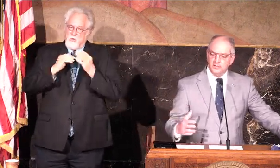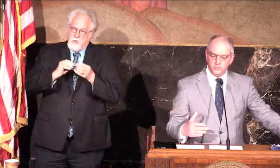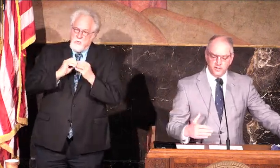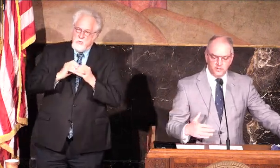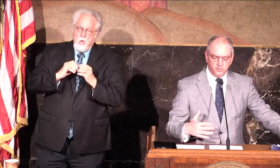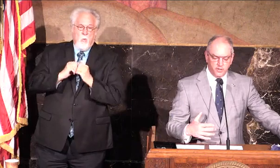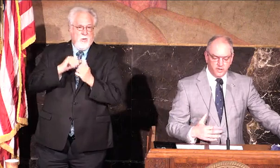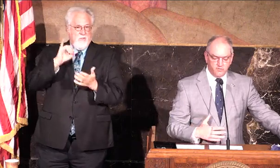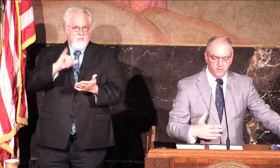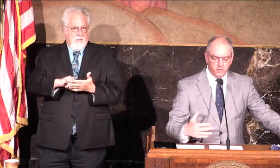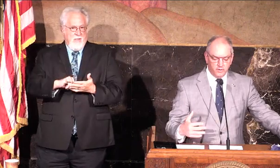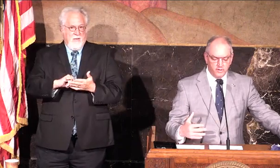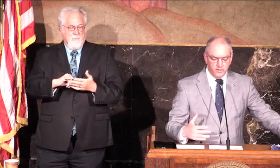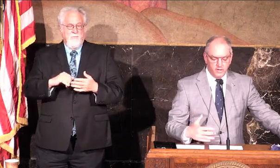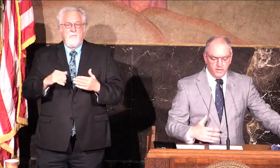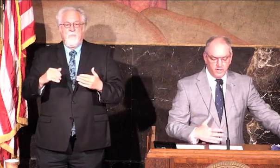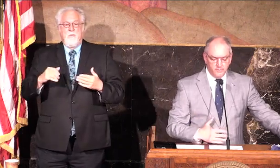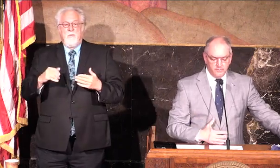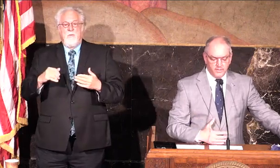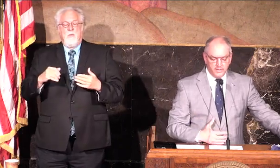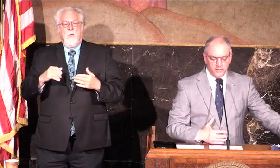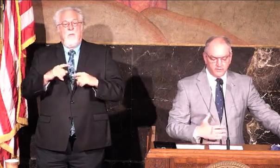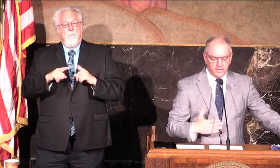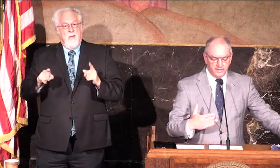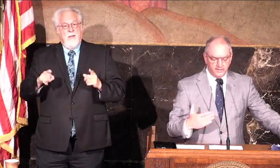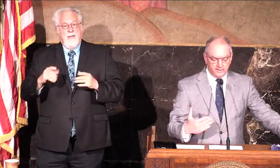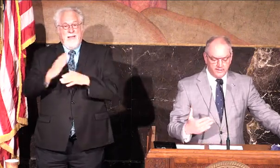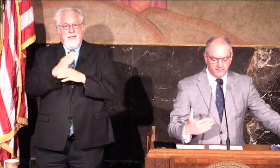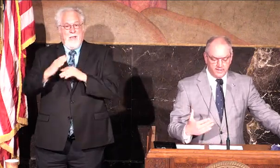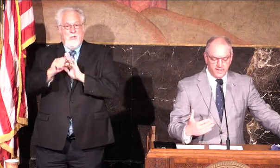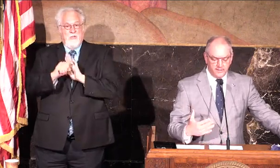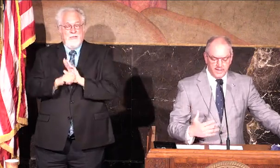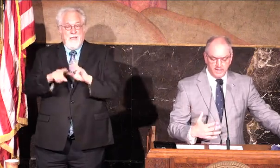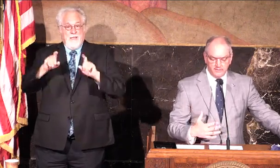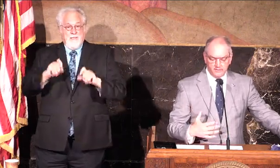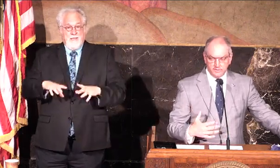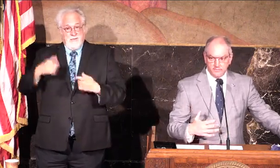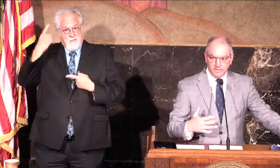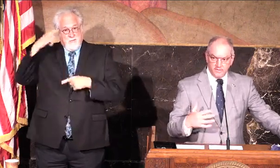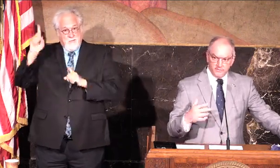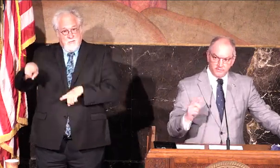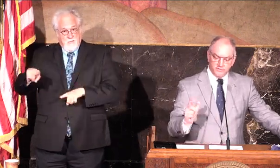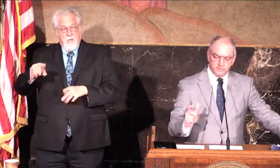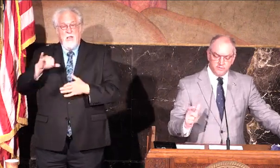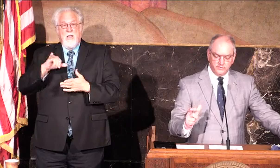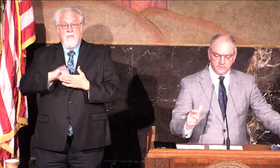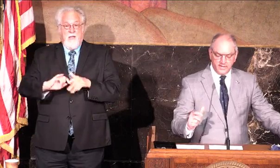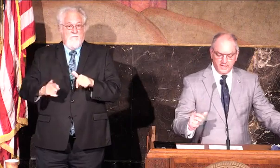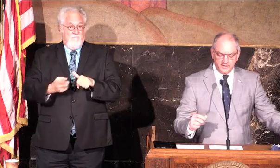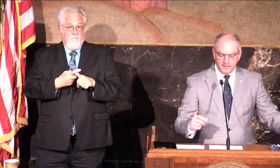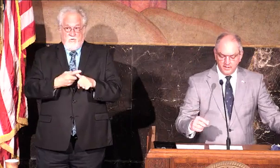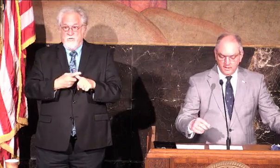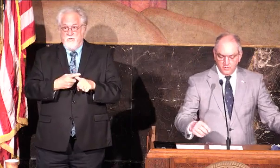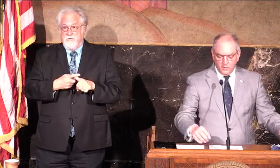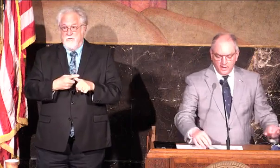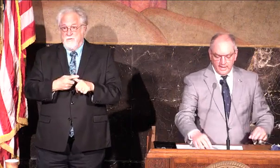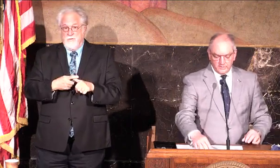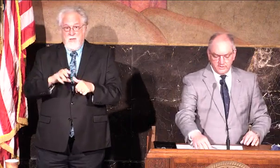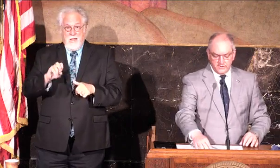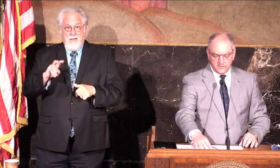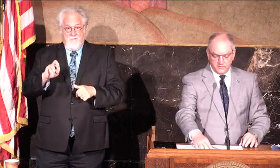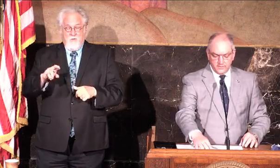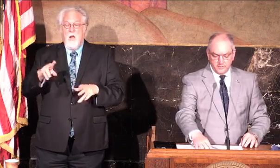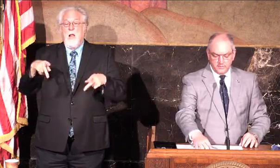negotiate those as we go forward. But the interstate testing compact, which by the way is the first of its kind, will